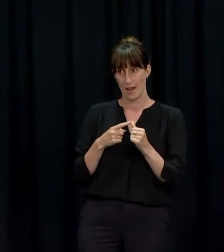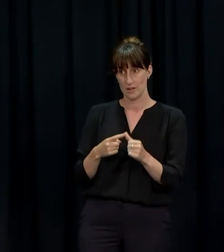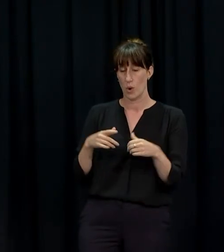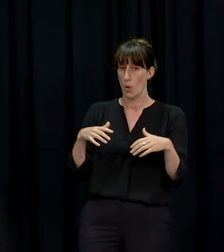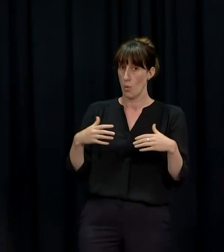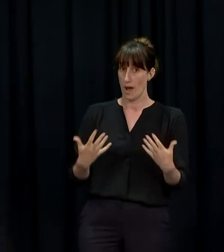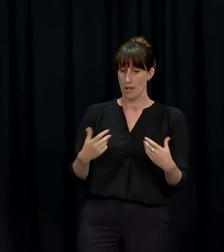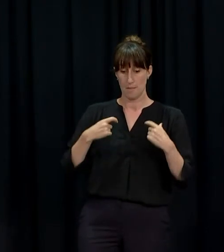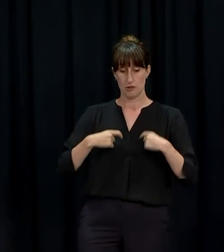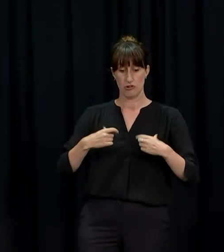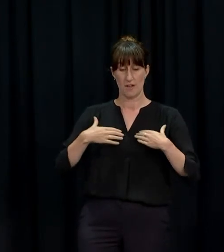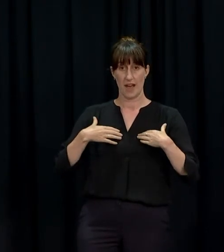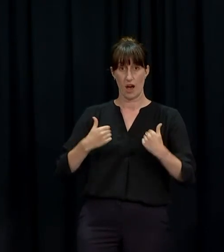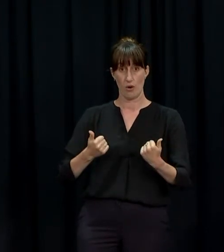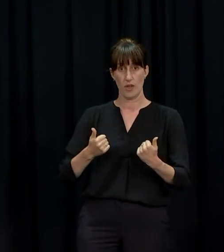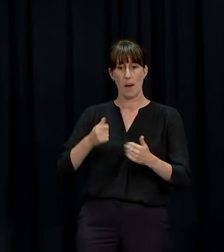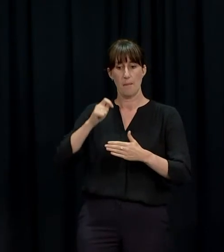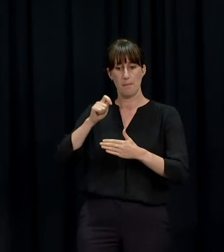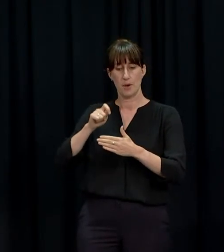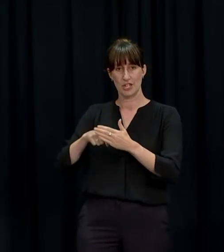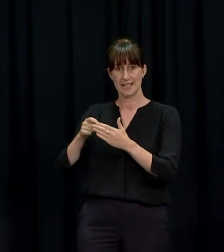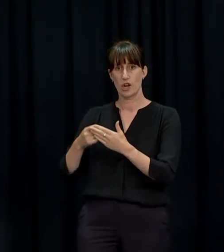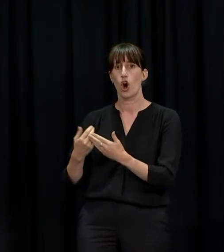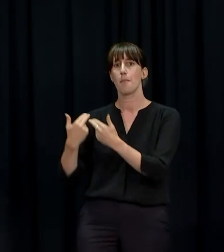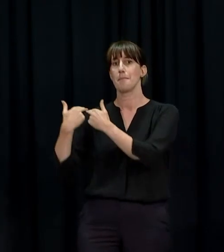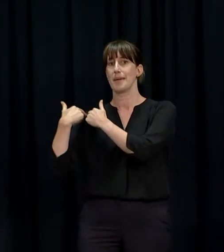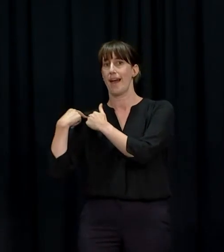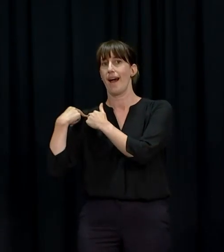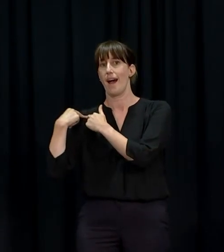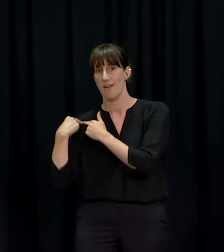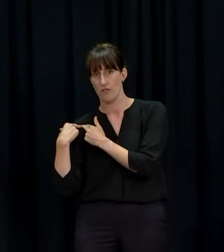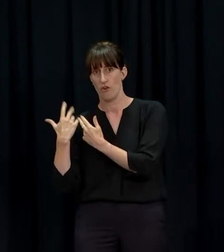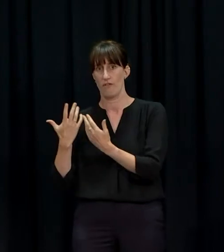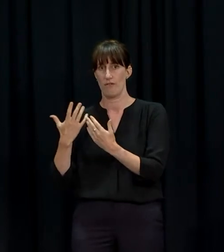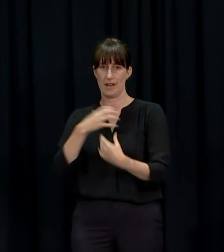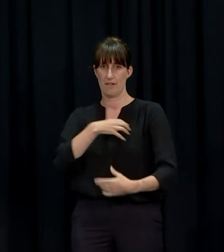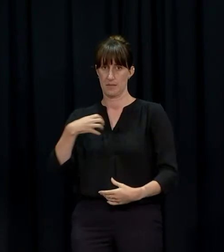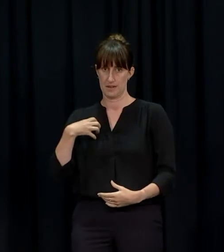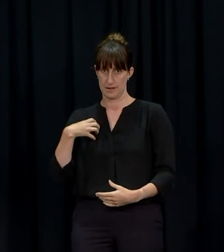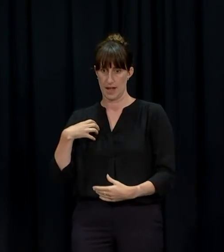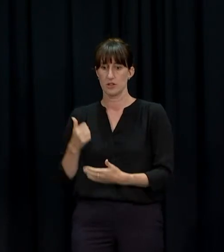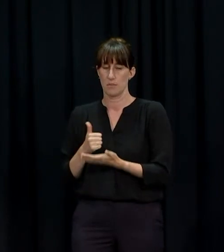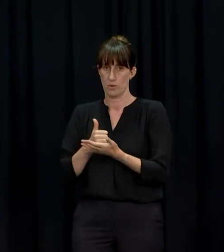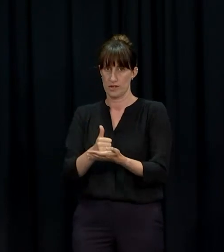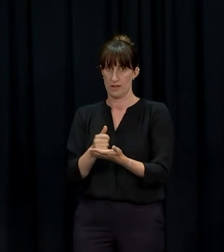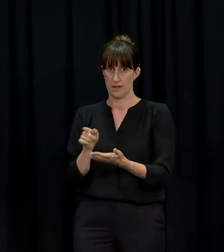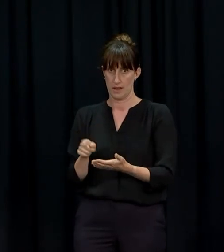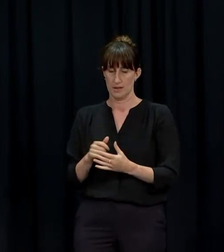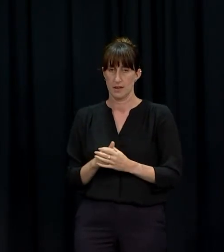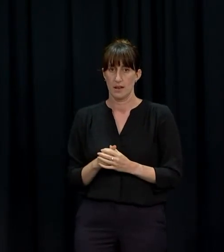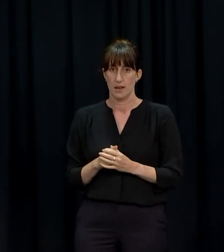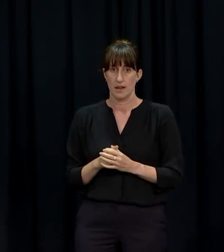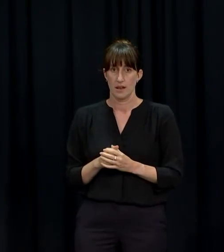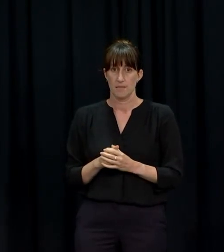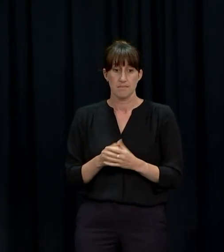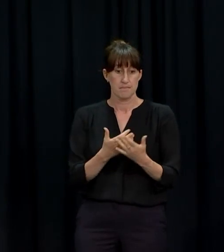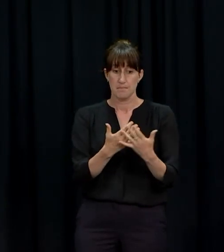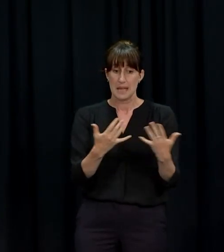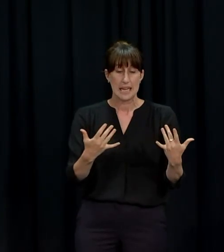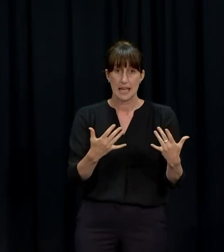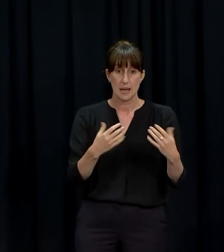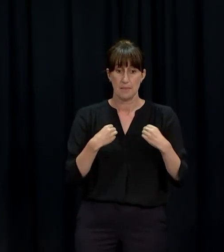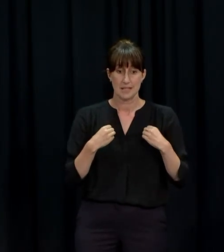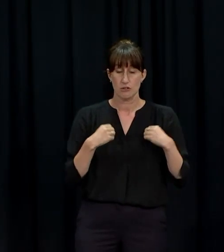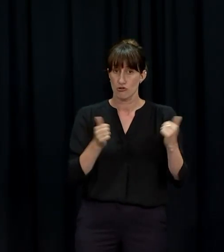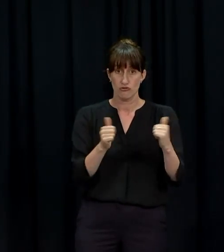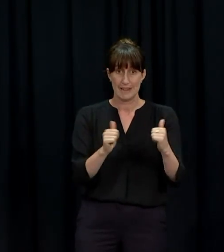is to support the overall plan which the Minister has just outlined. Many businesses already have tests